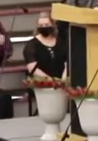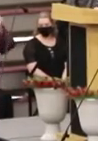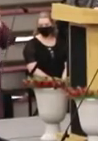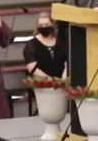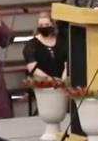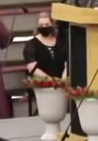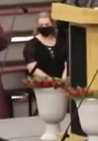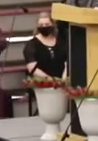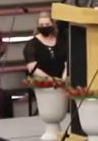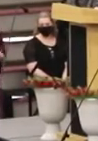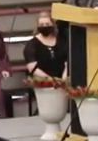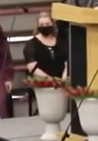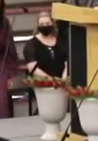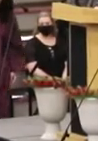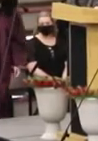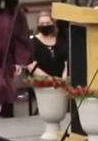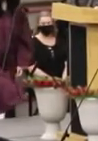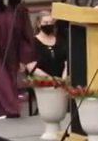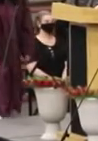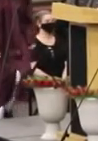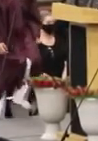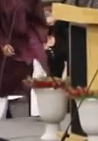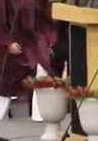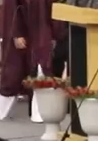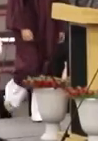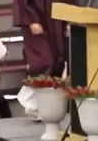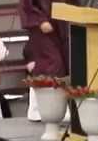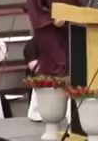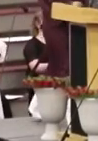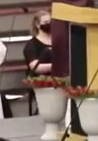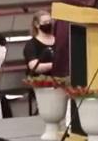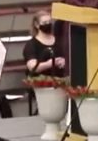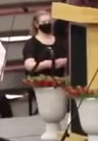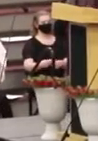Alondra Michelle Del Valle Figueroa.